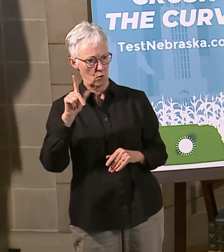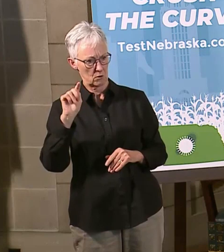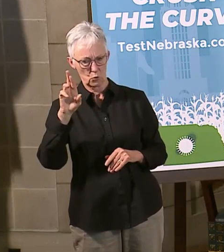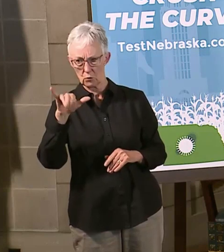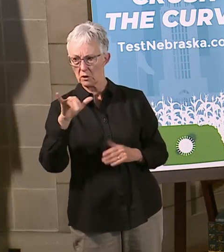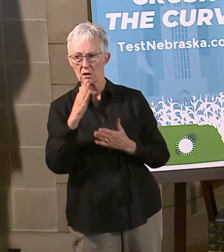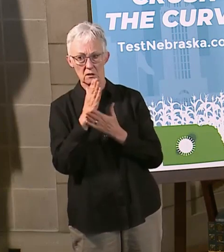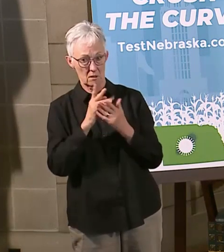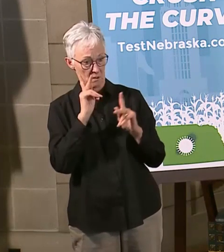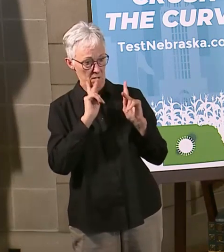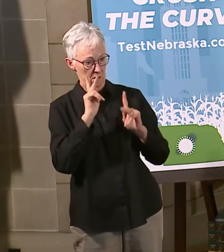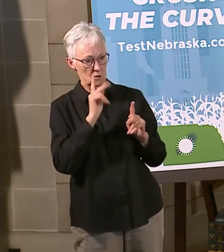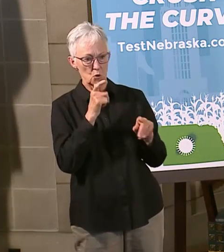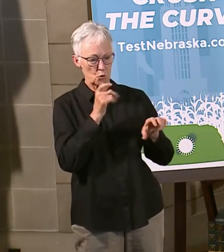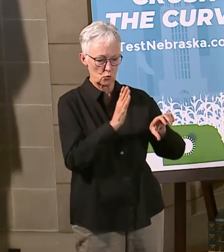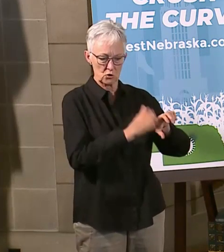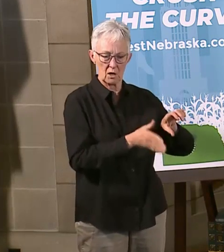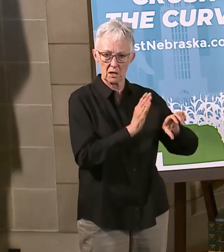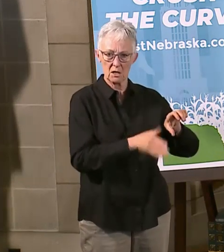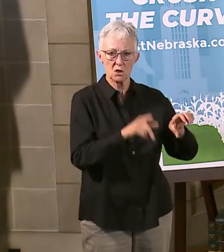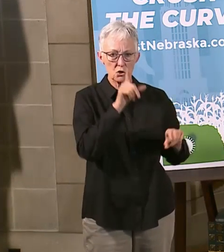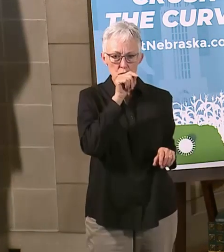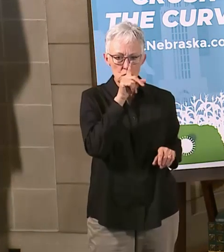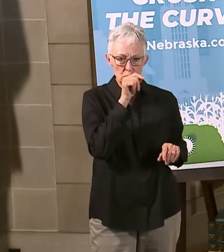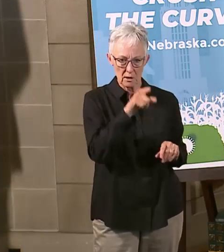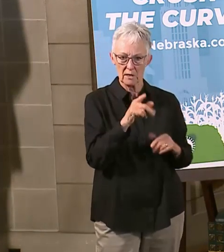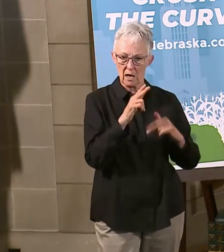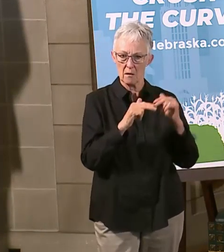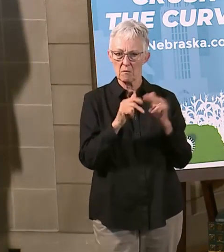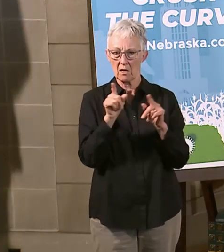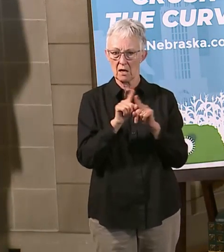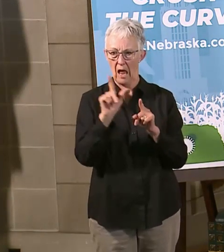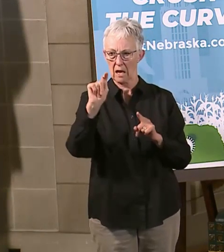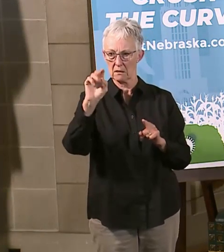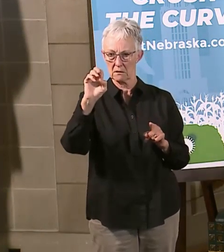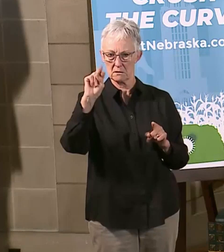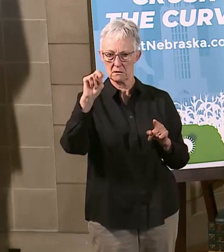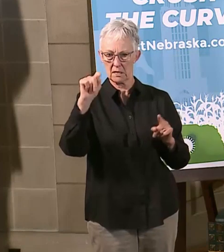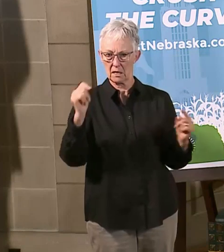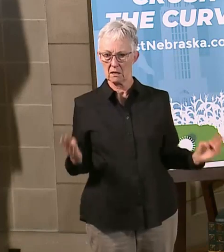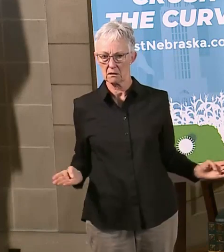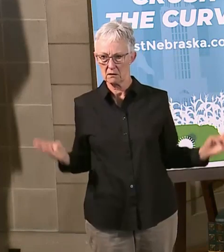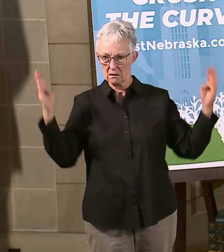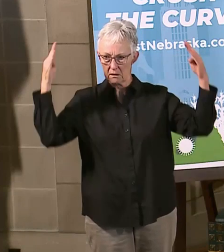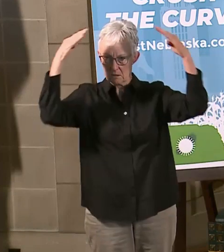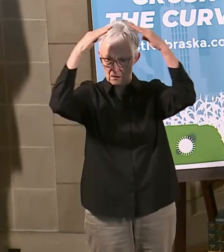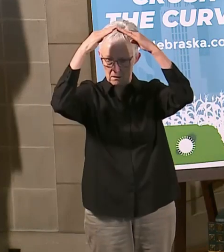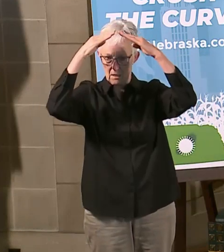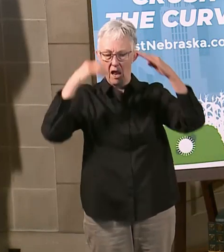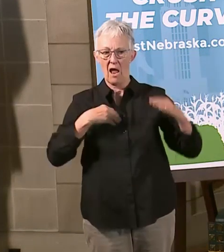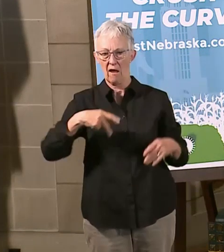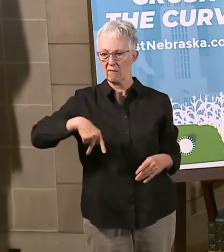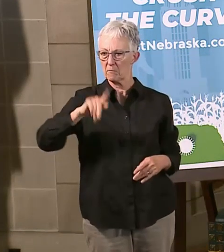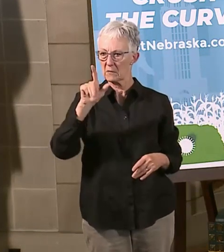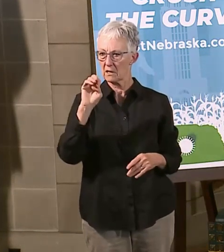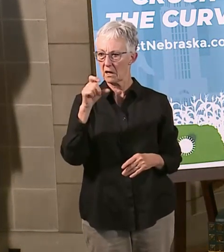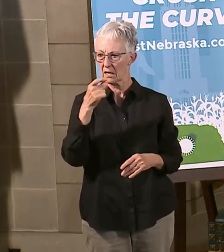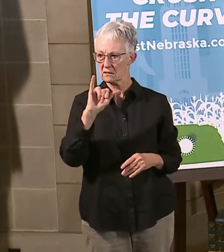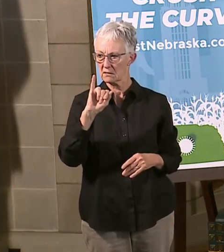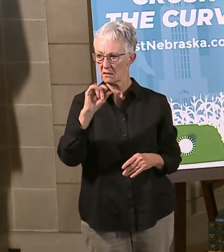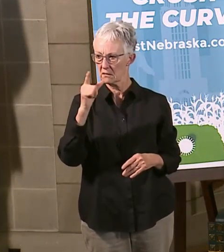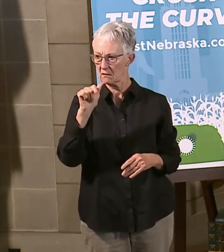for example, who are cutting up the chicken breast, they're actually building little tents around those people. They're putting up plexiglass between different workstations. They're putting up plexiglass